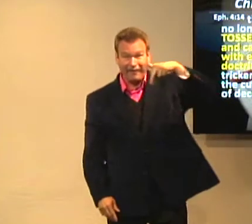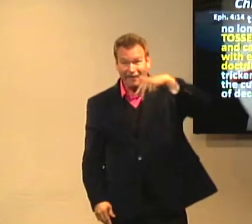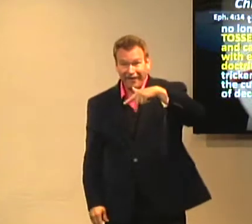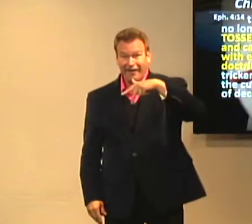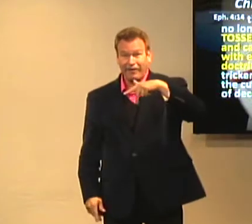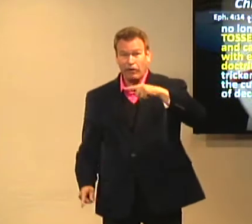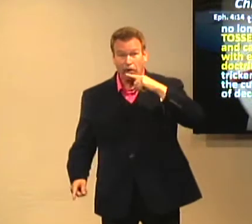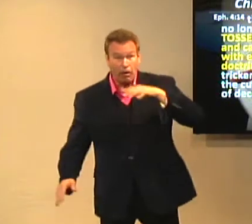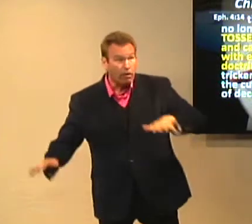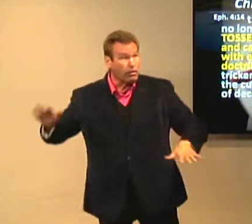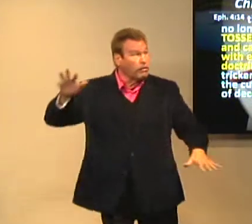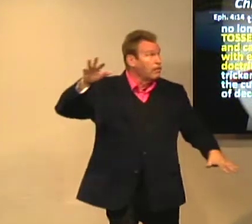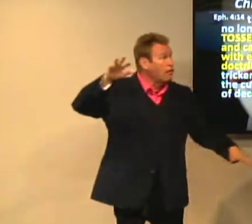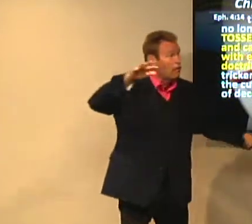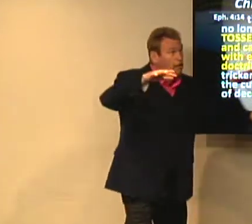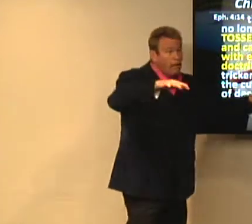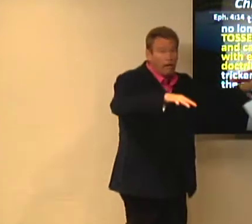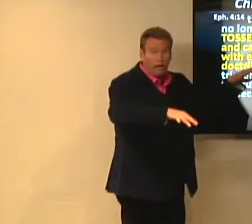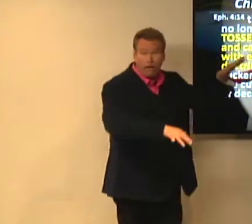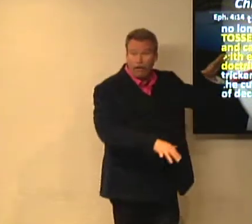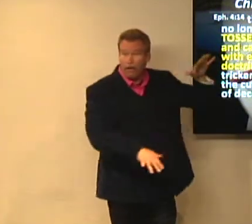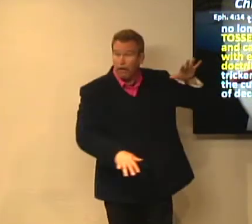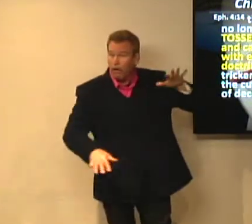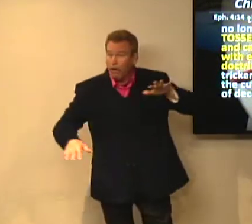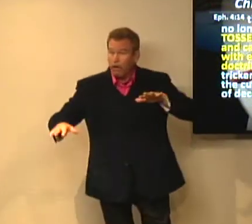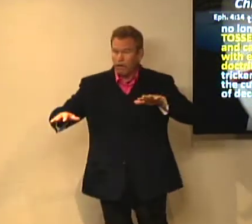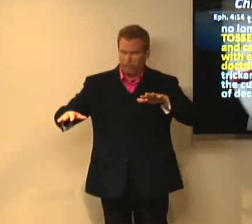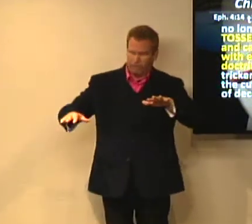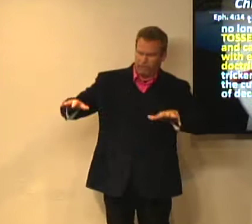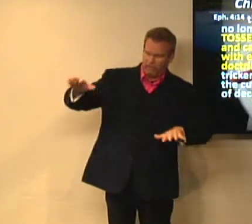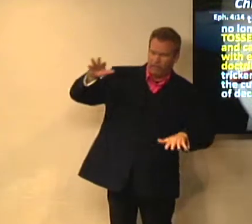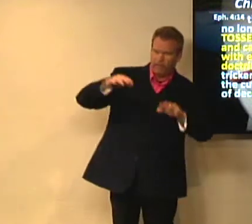Remember Peter saw Jesus walking on the water and the waves were tossed about.